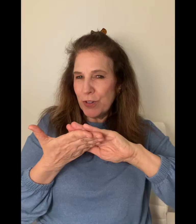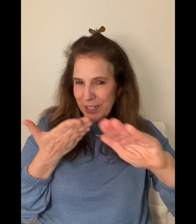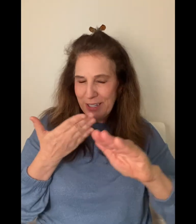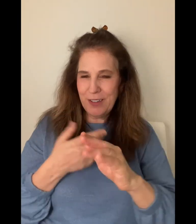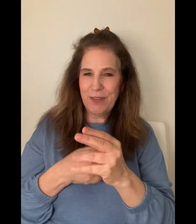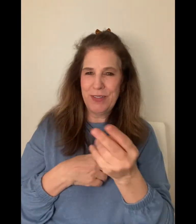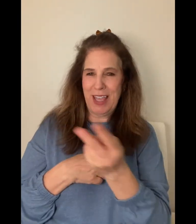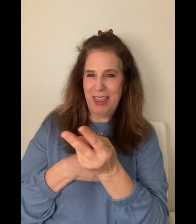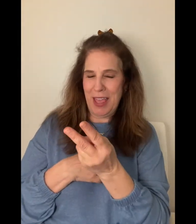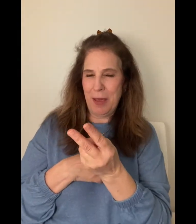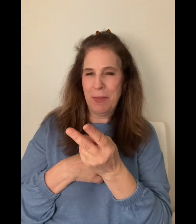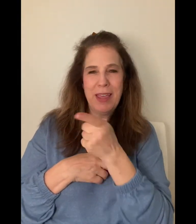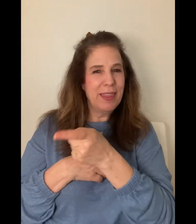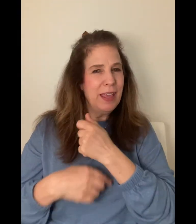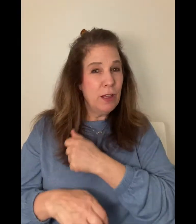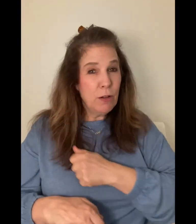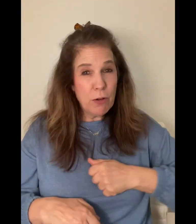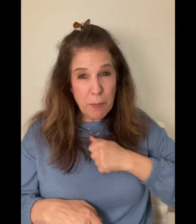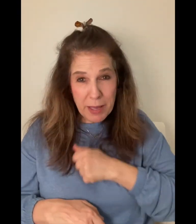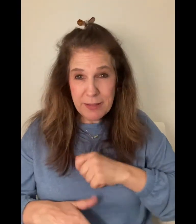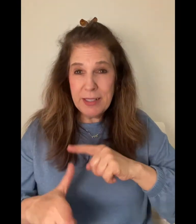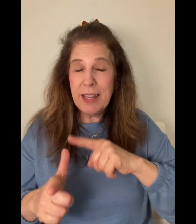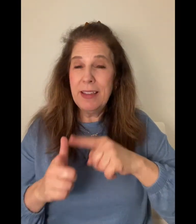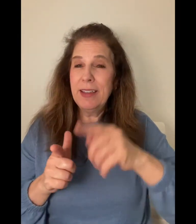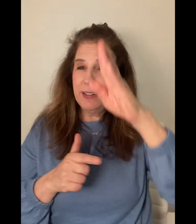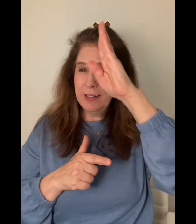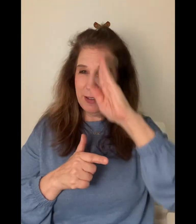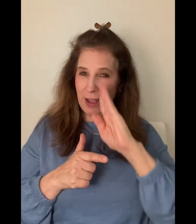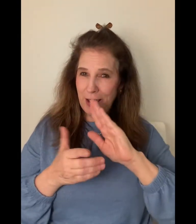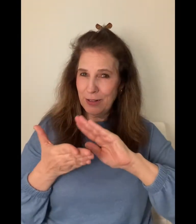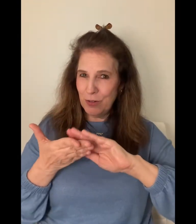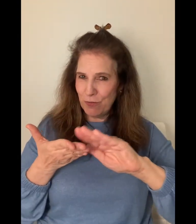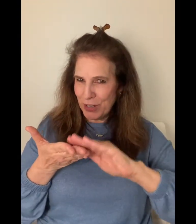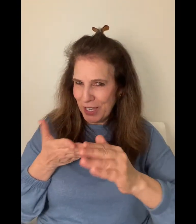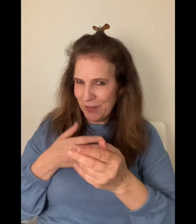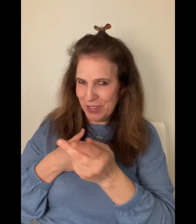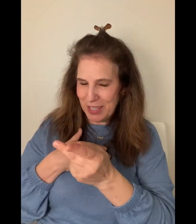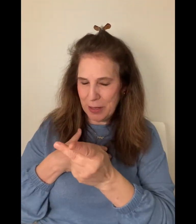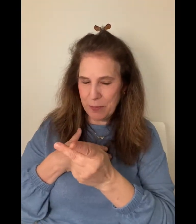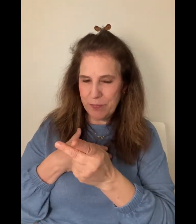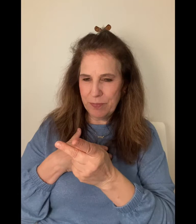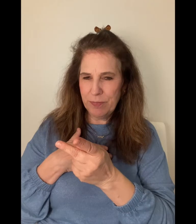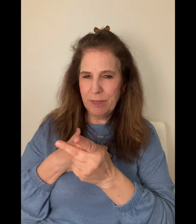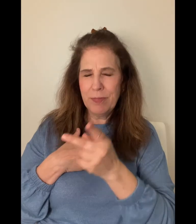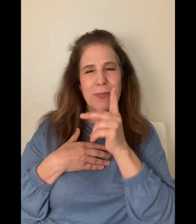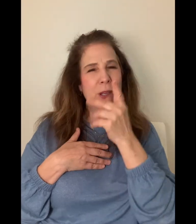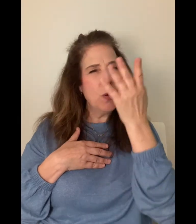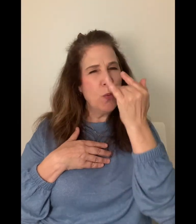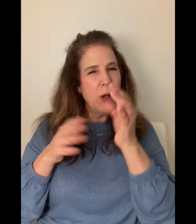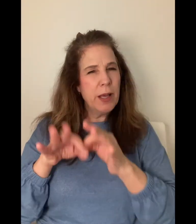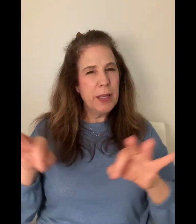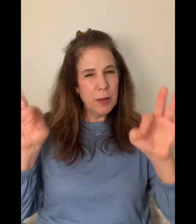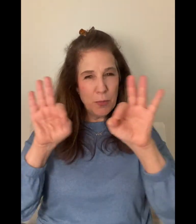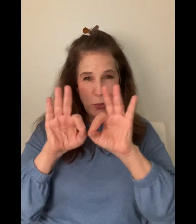how humankind perhaps changed, how everything changed in the world, but there's still an opening of teshuvah,